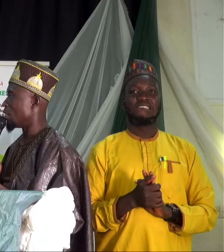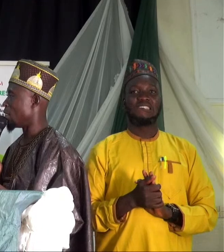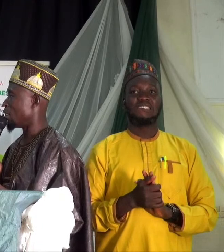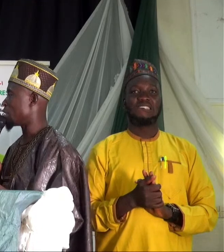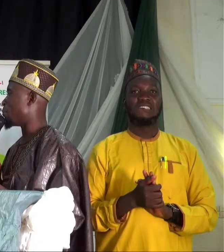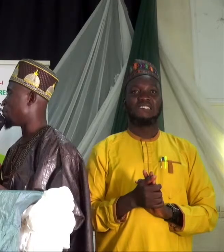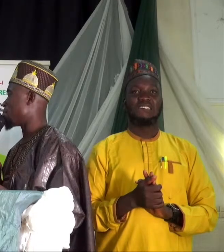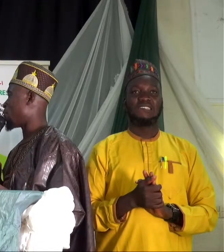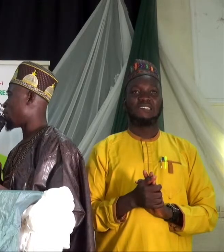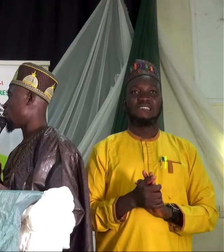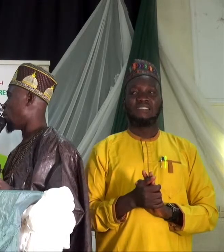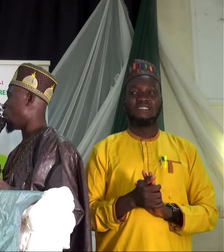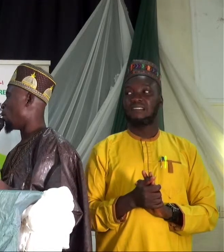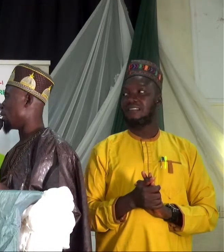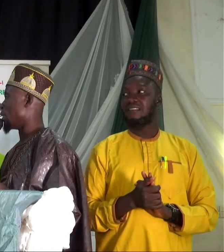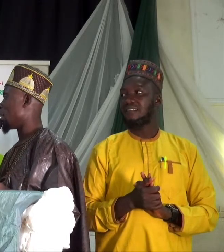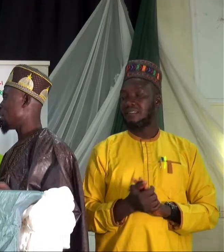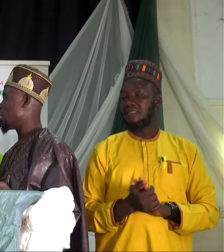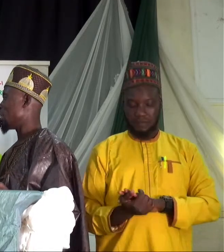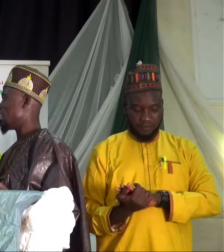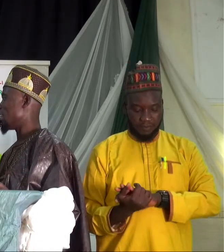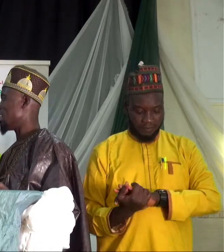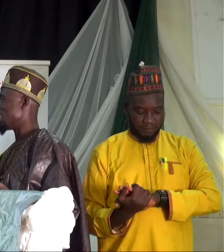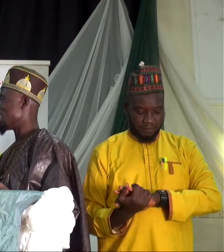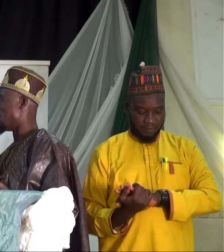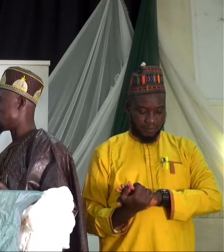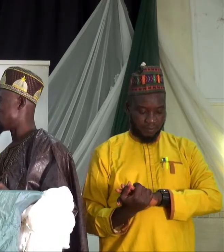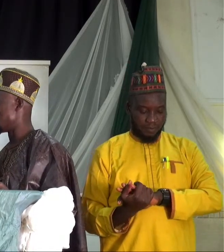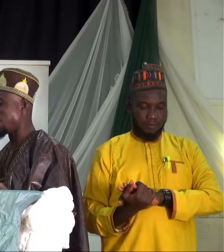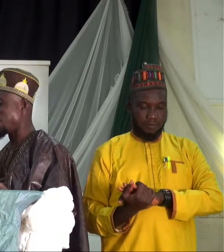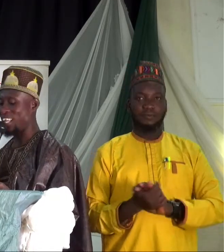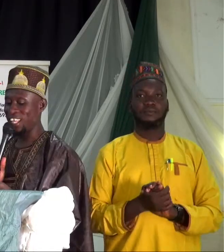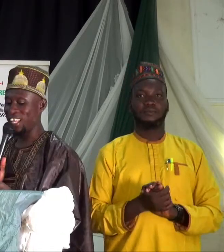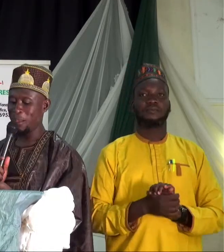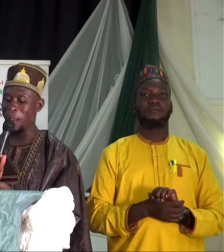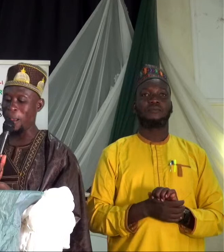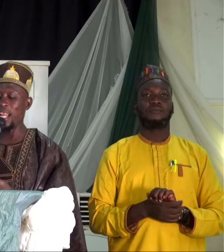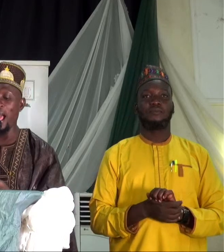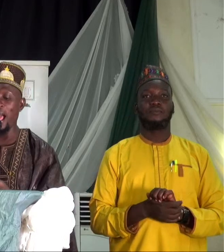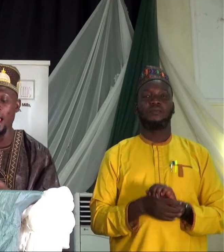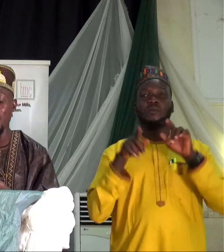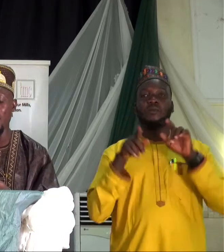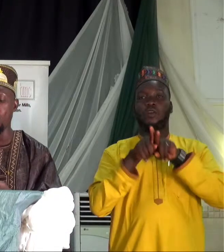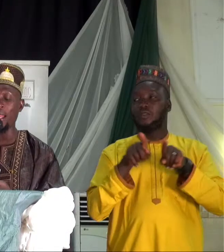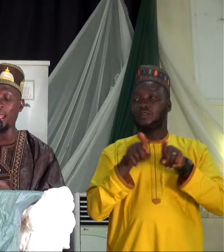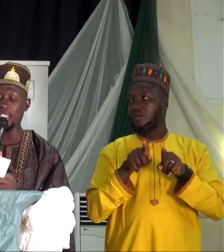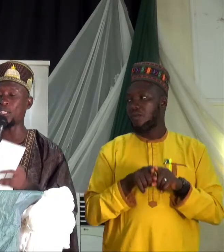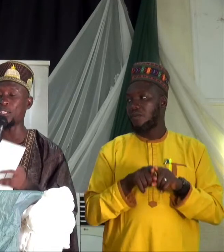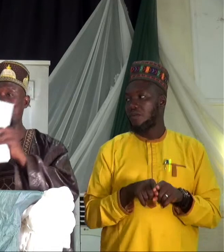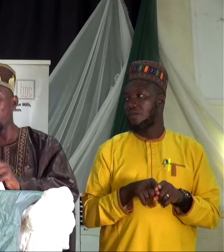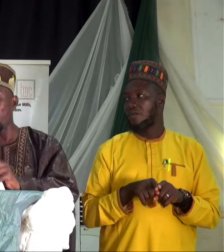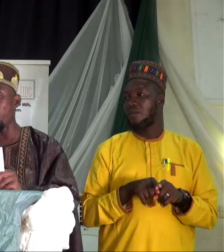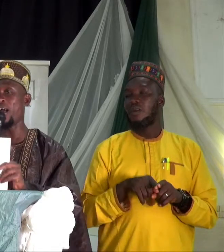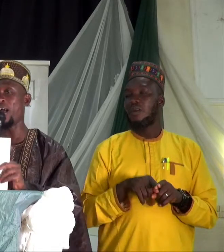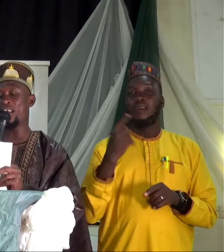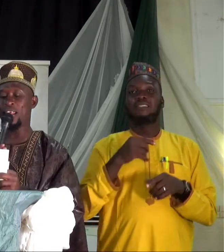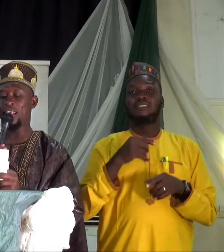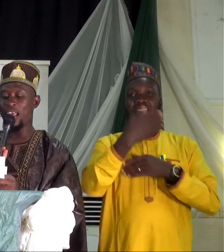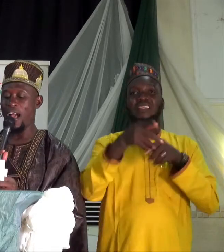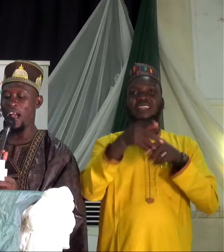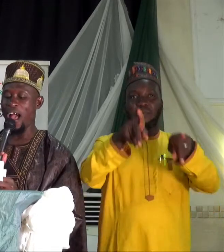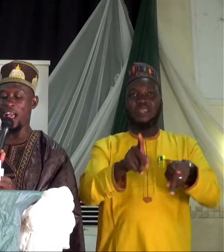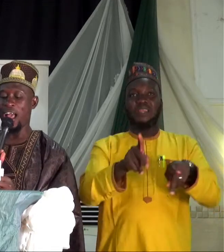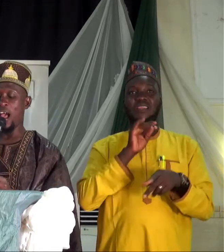Iye taba gba fun ipolo oja. You are welcome, sir. Taba ti se pasa. Bagana, awali ti won tun tele wa.